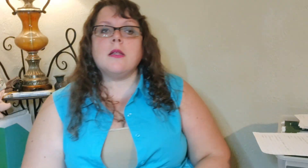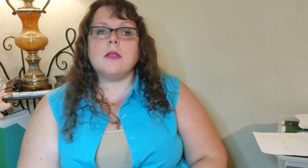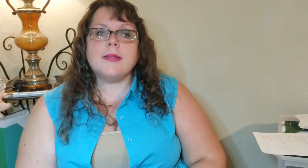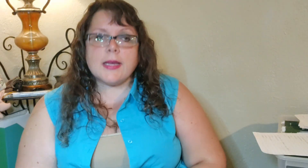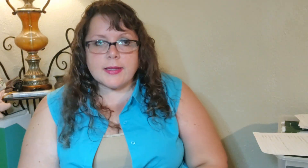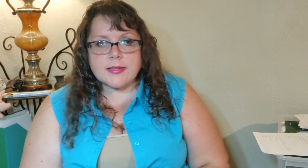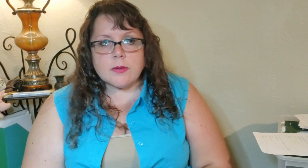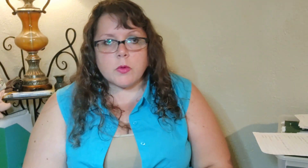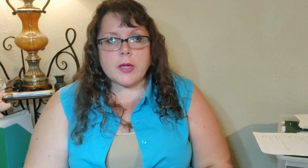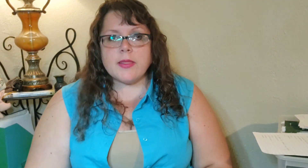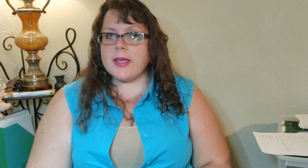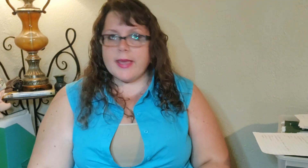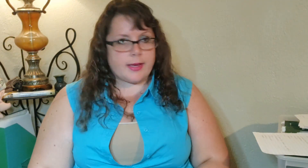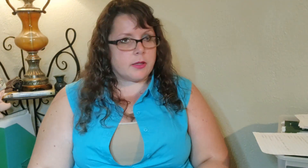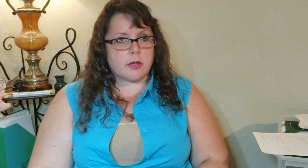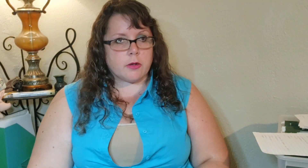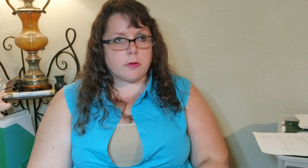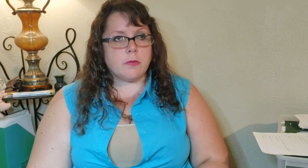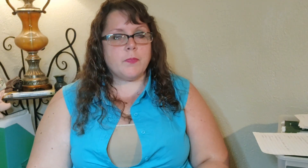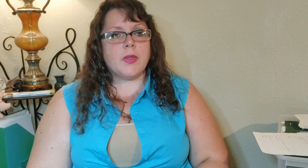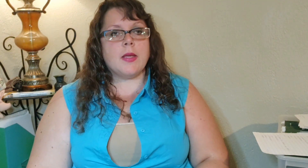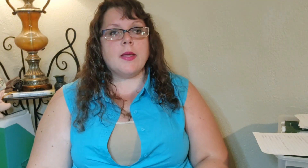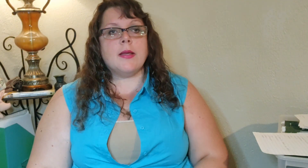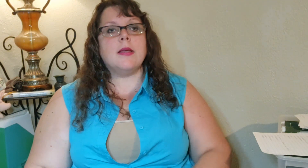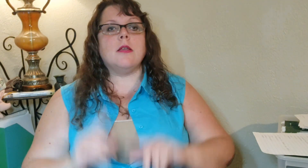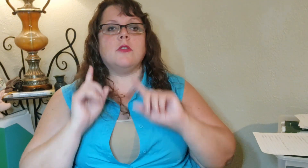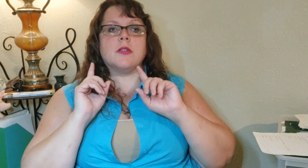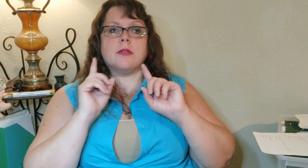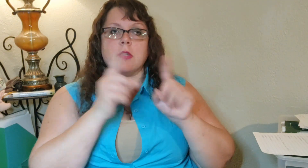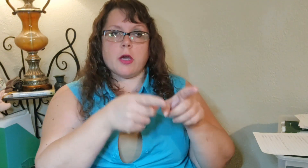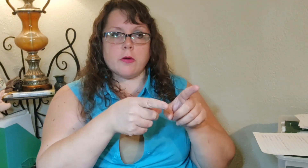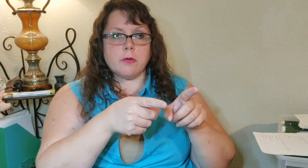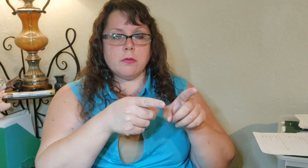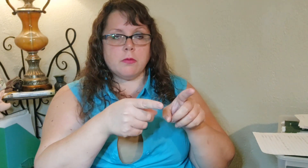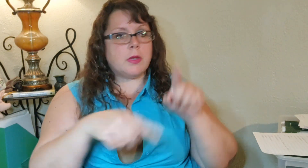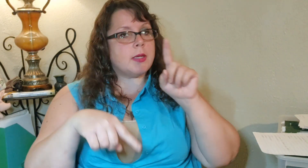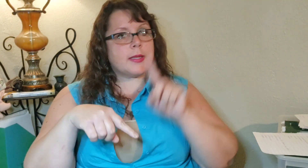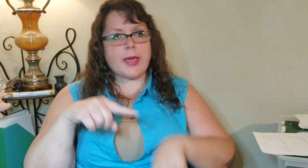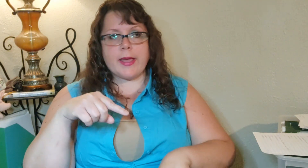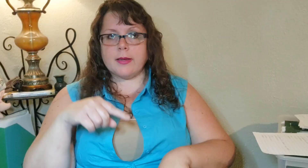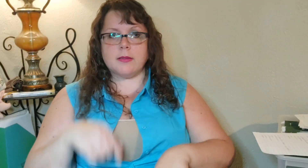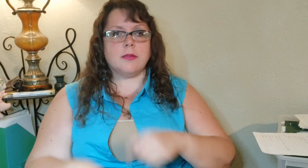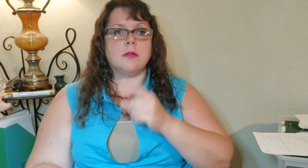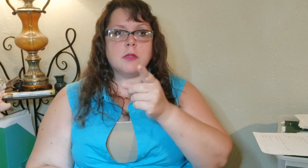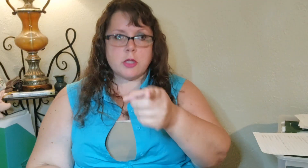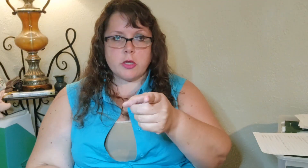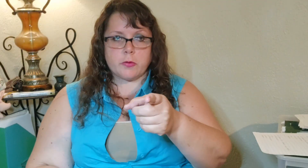And telling someone they can't go, you just go, can't, you.